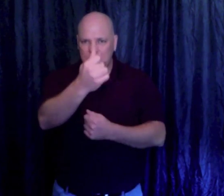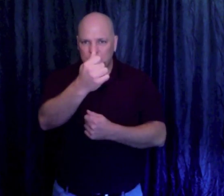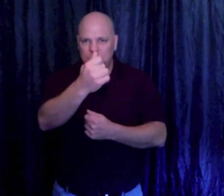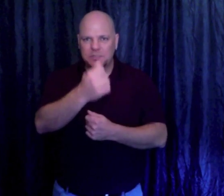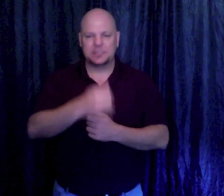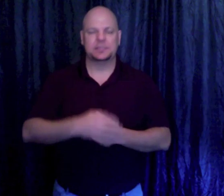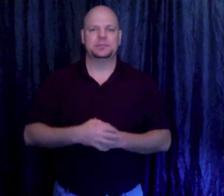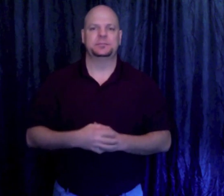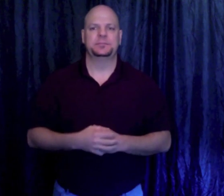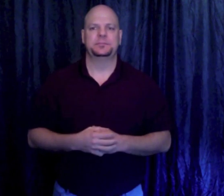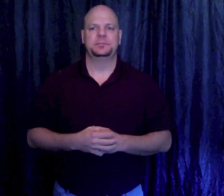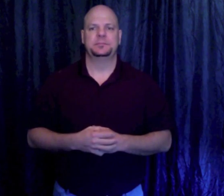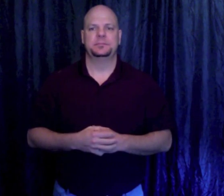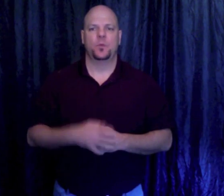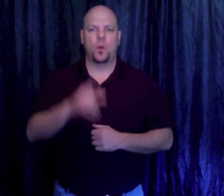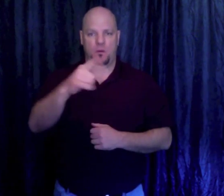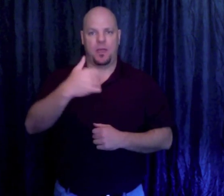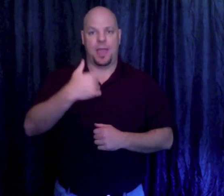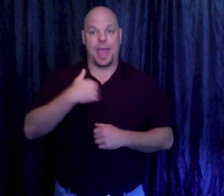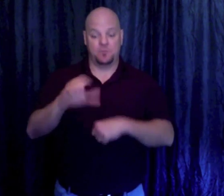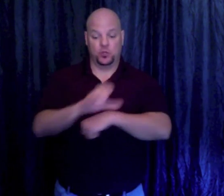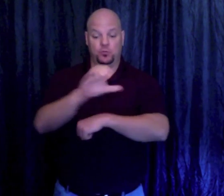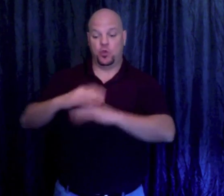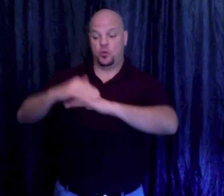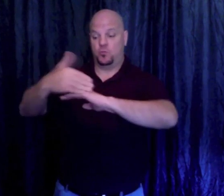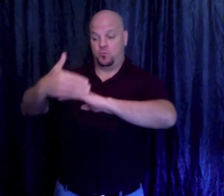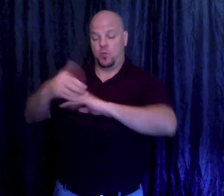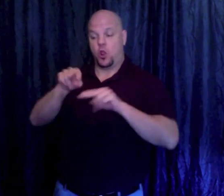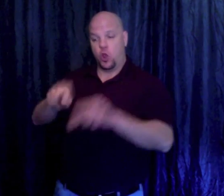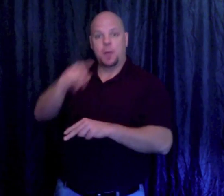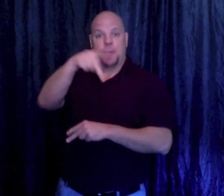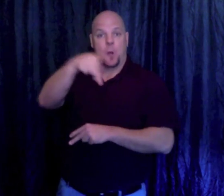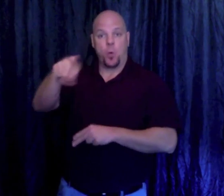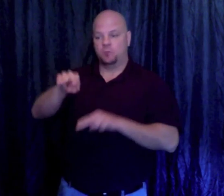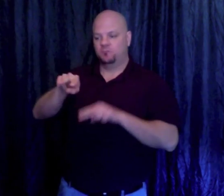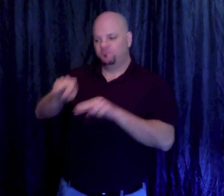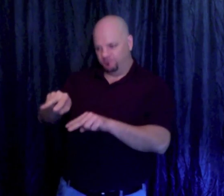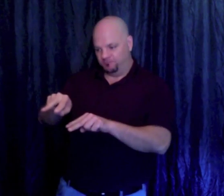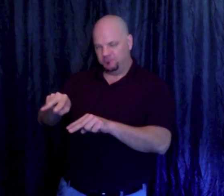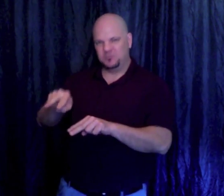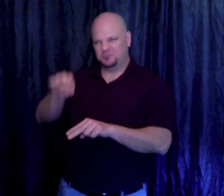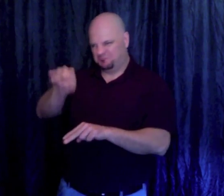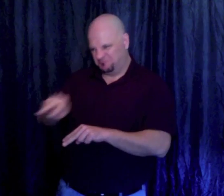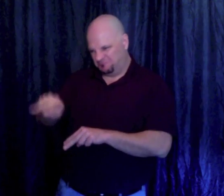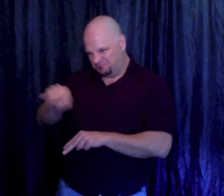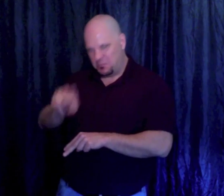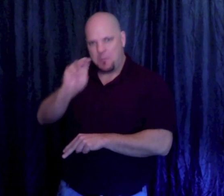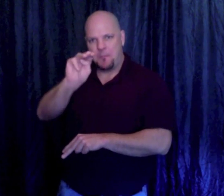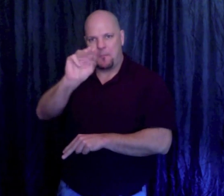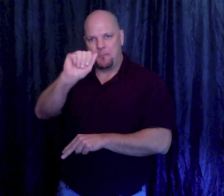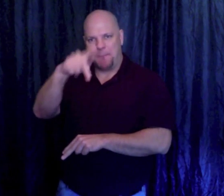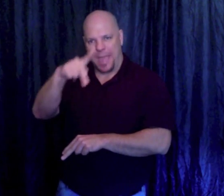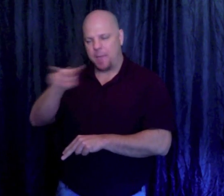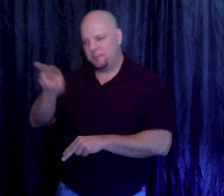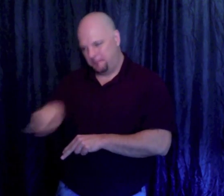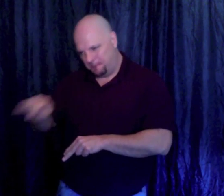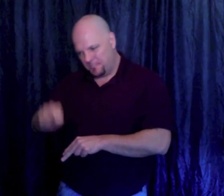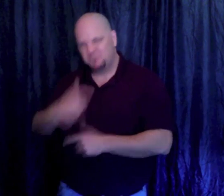here I'm looking at I have my own PowerPoint, so I'm looking at the map. Is if you ever look at the U.S. map, what's interesting about boundaries is there are really two